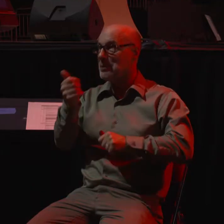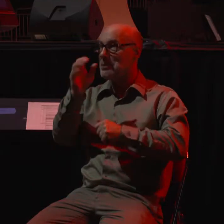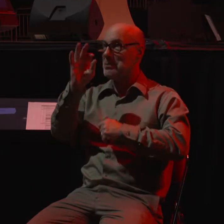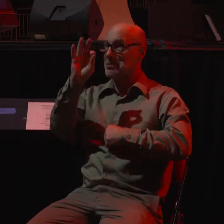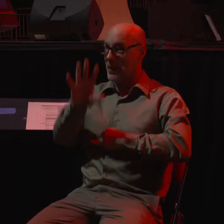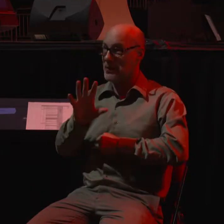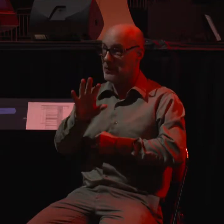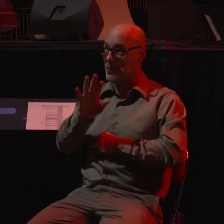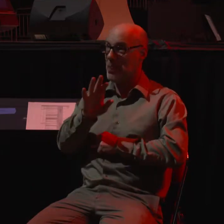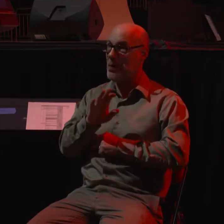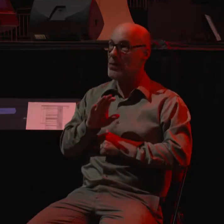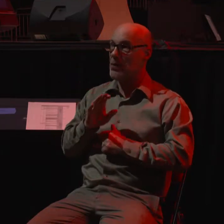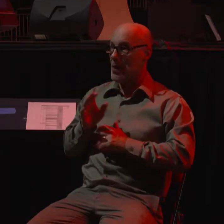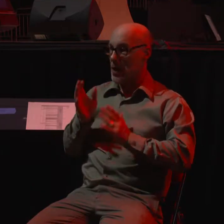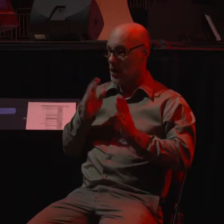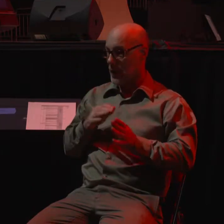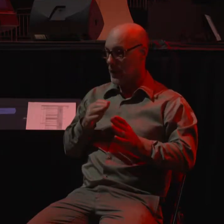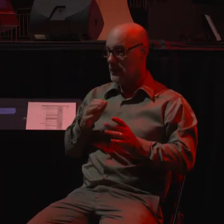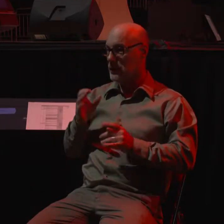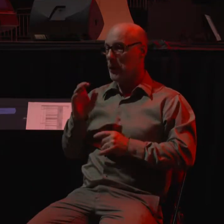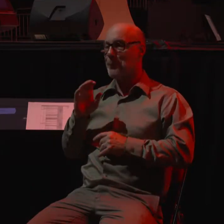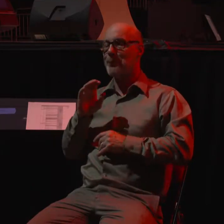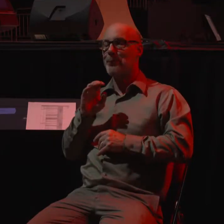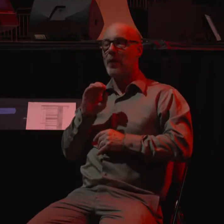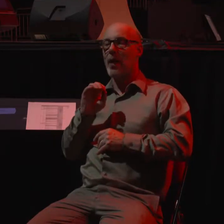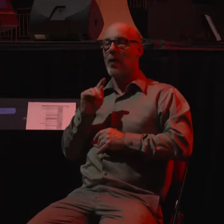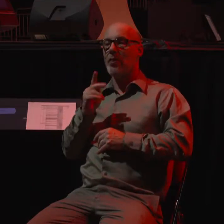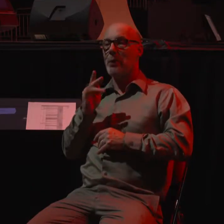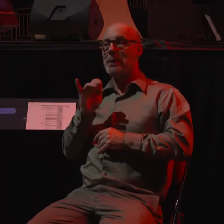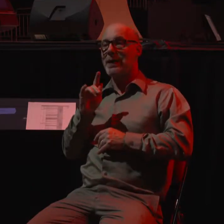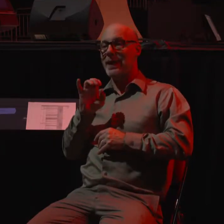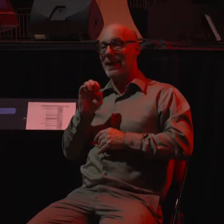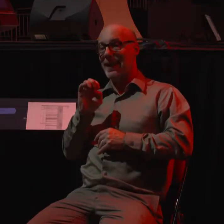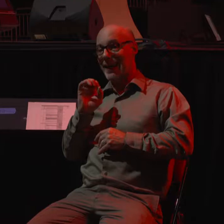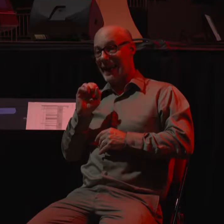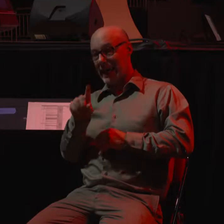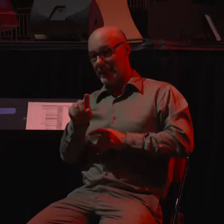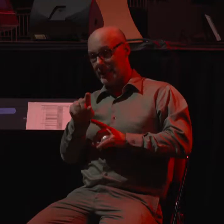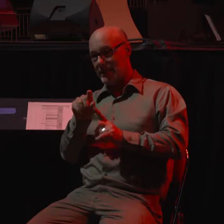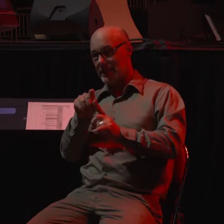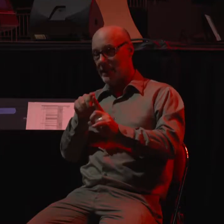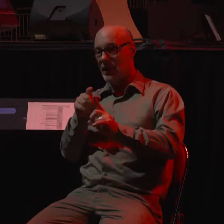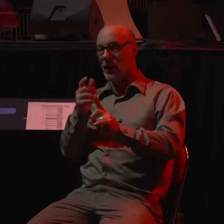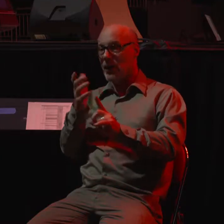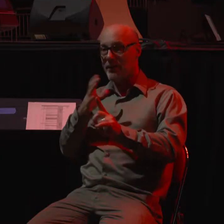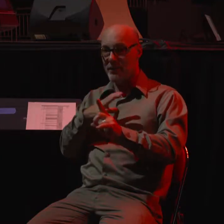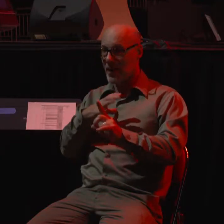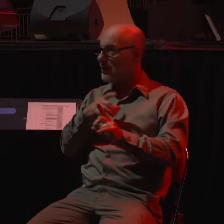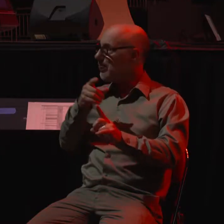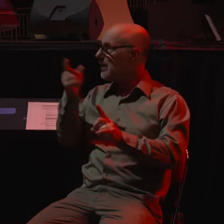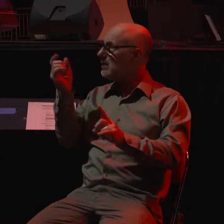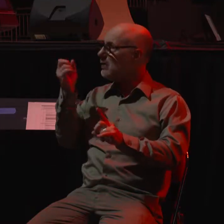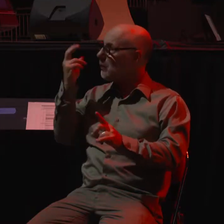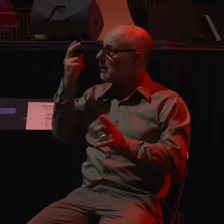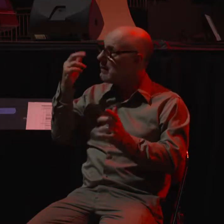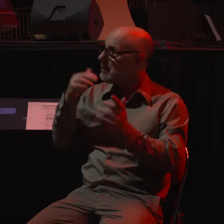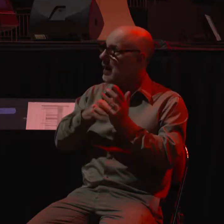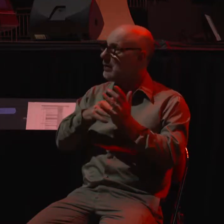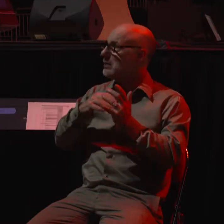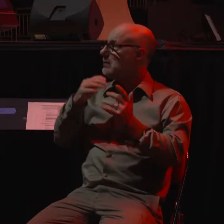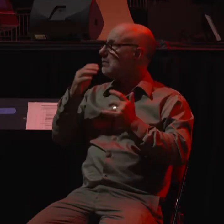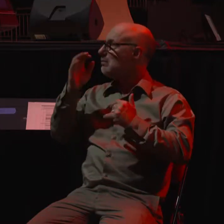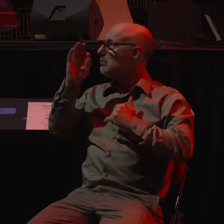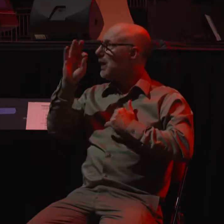is an evangelical conference, sort of populated by 12,000 evangelical pastors and lay leaders and